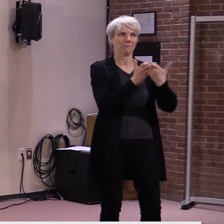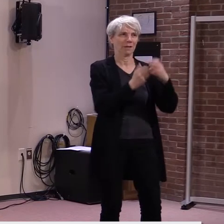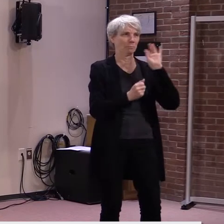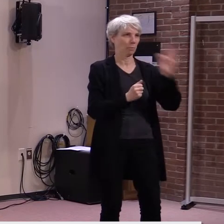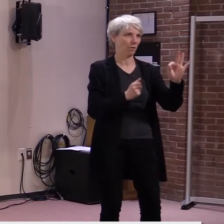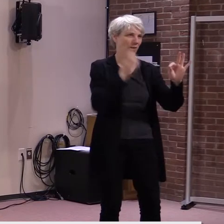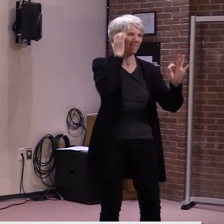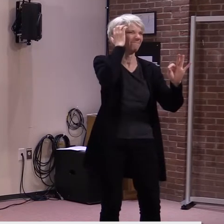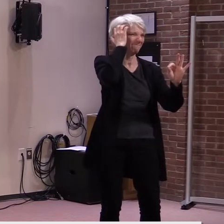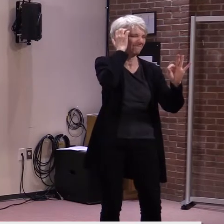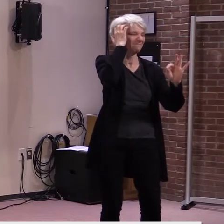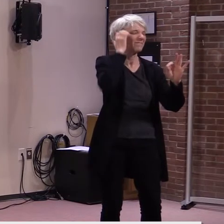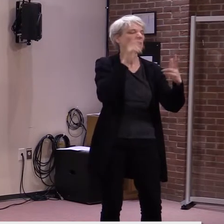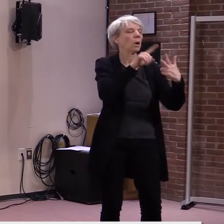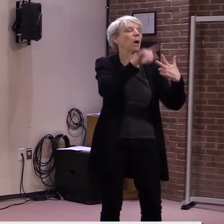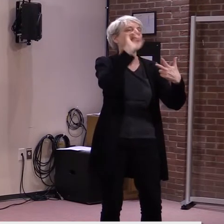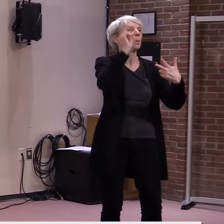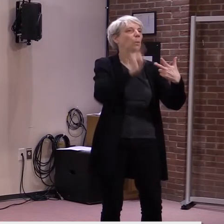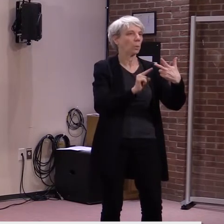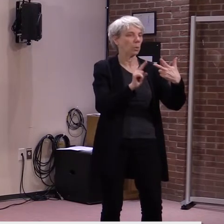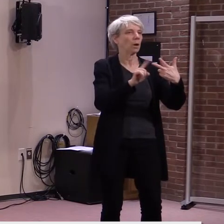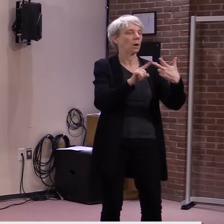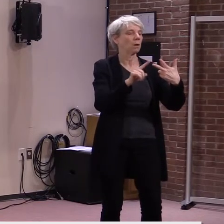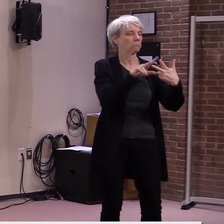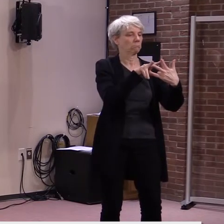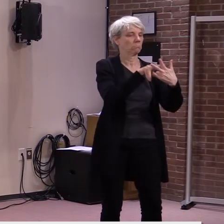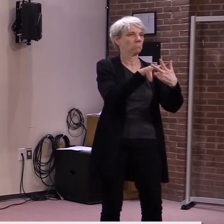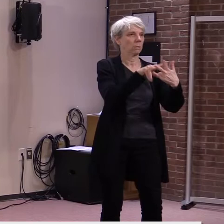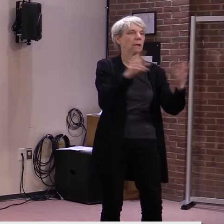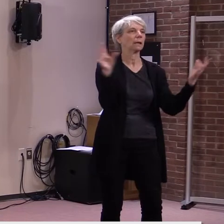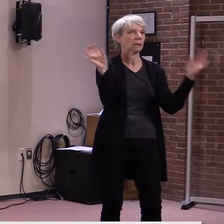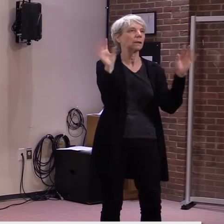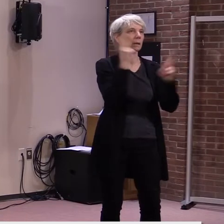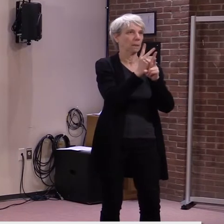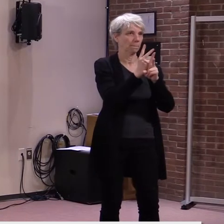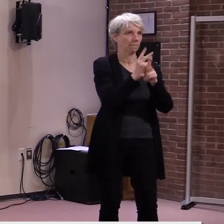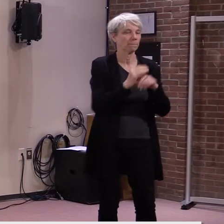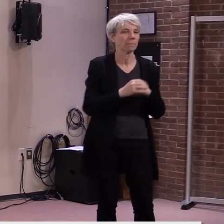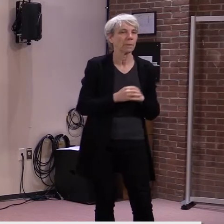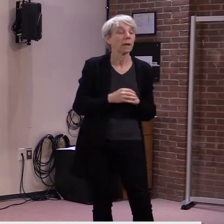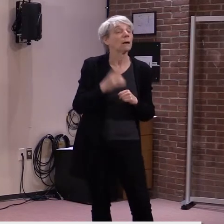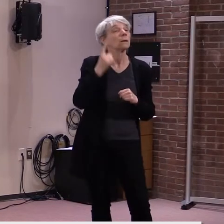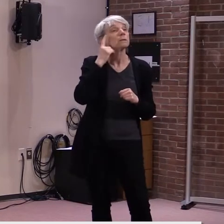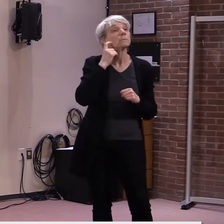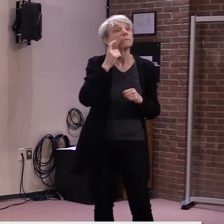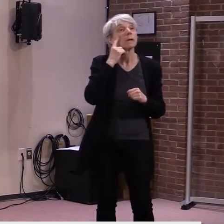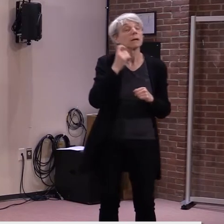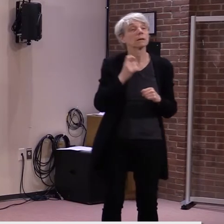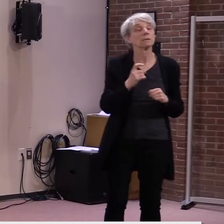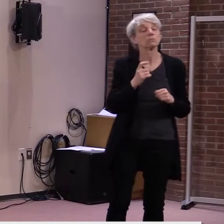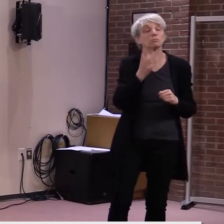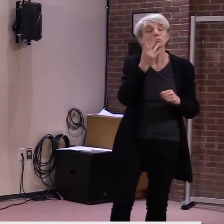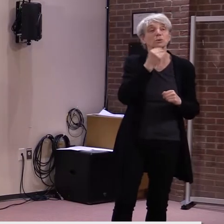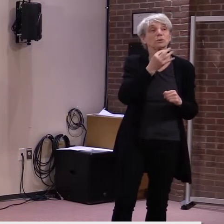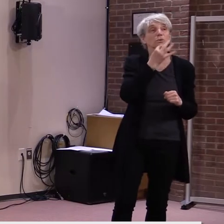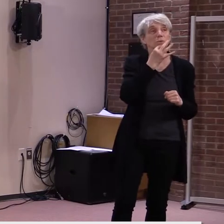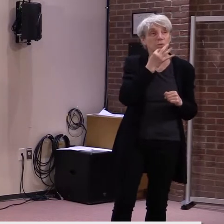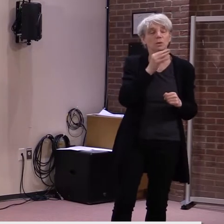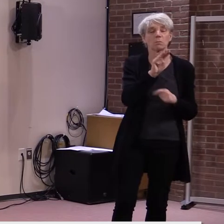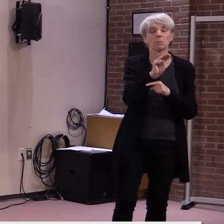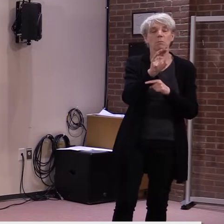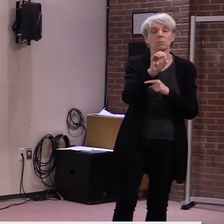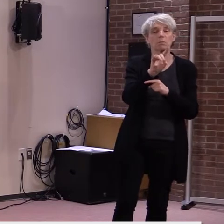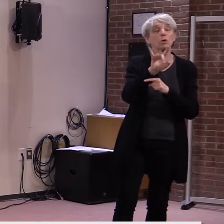So that's where we are right now. I would say that you'll probably see us start to reduce our